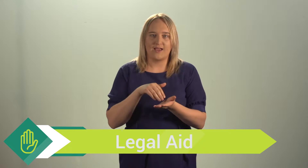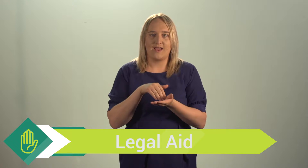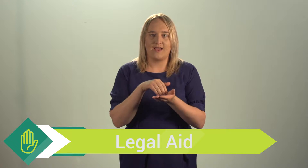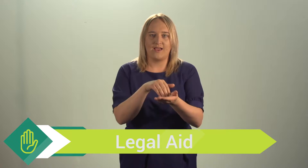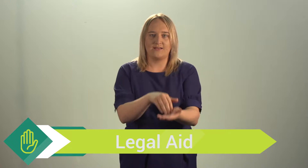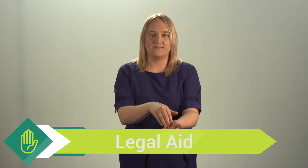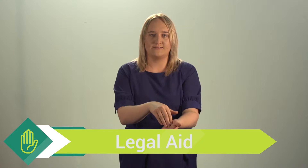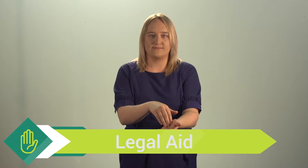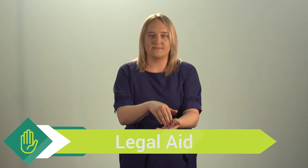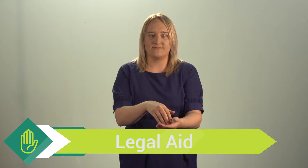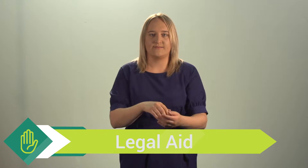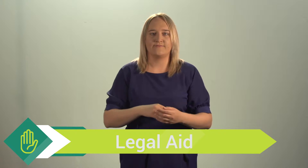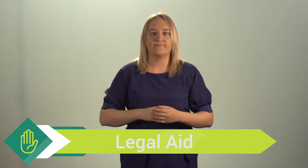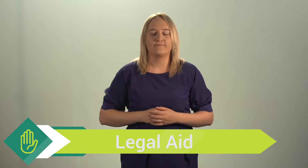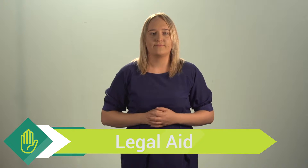Legal aid.